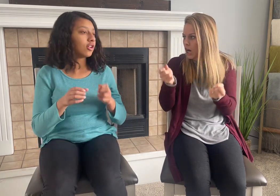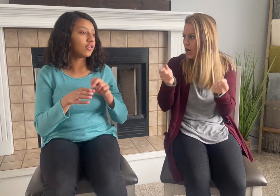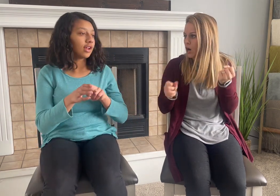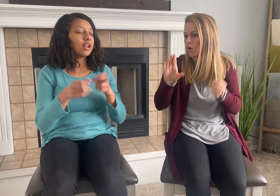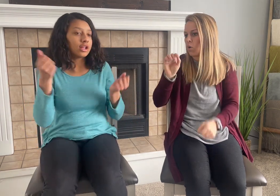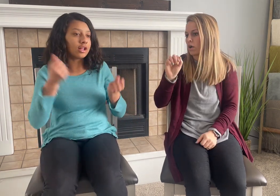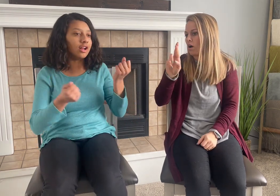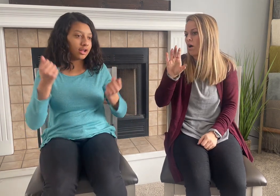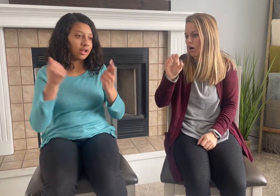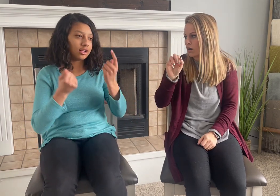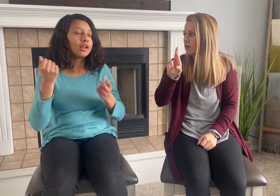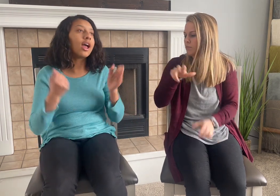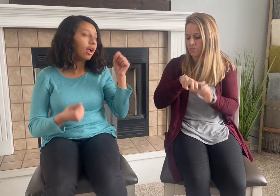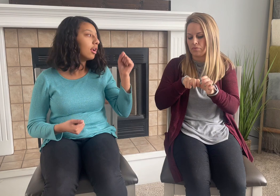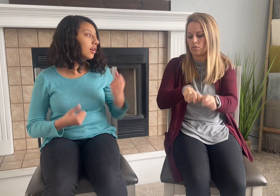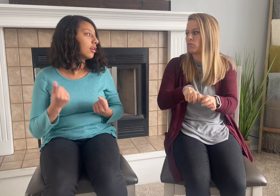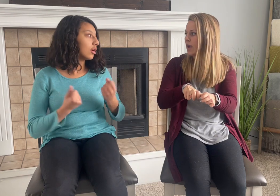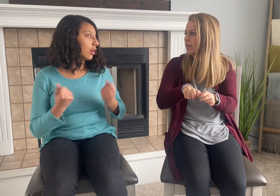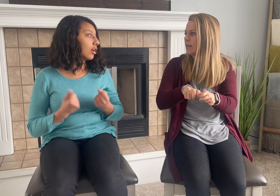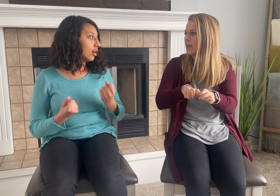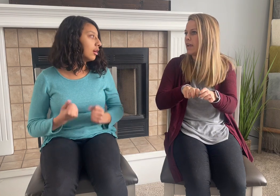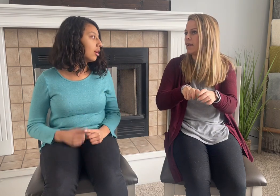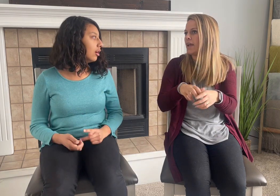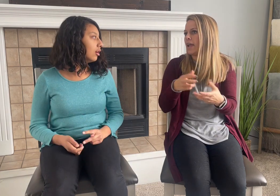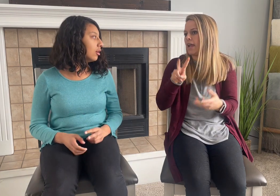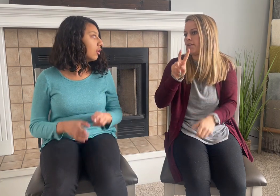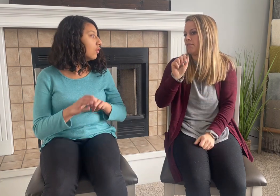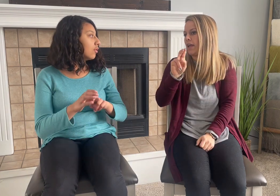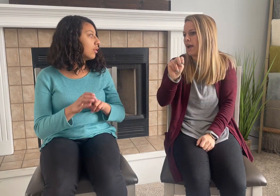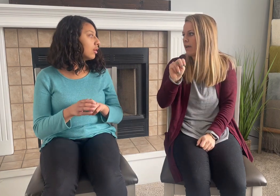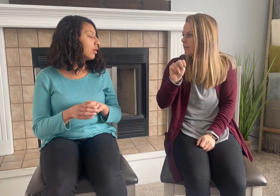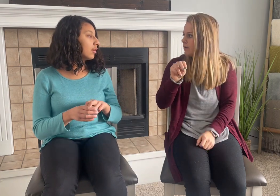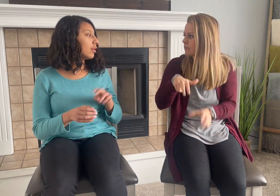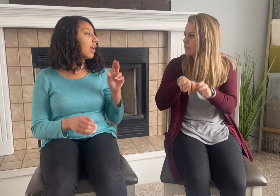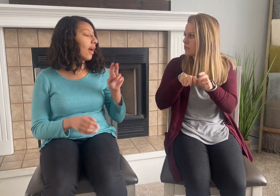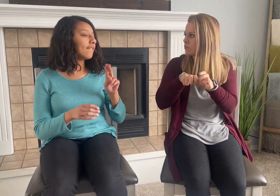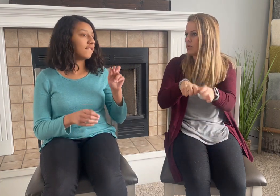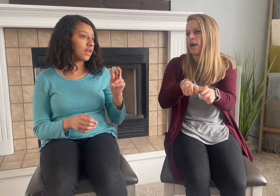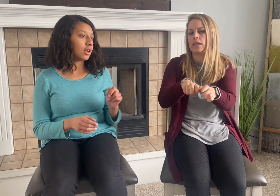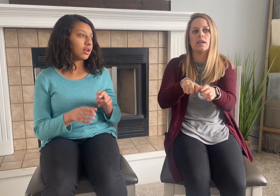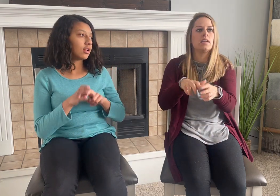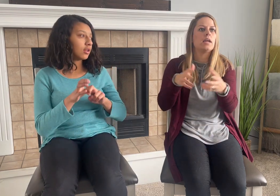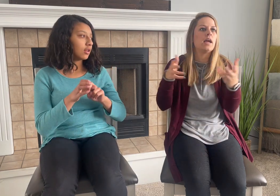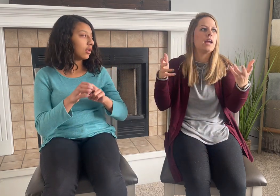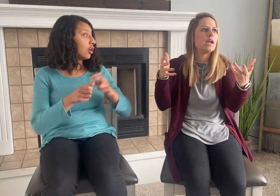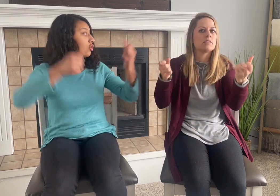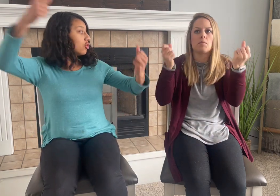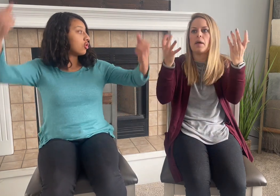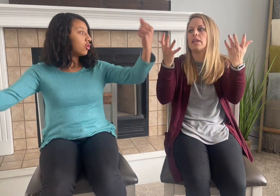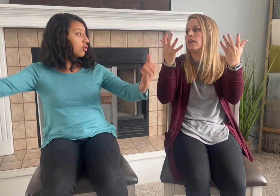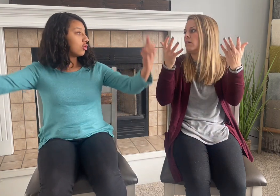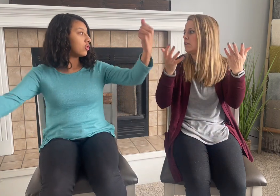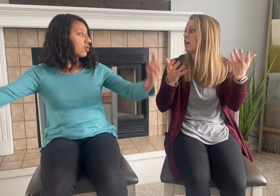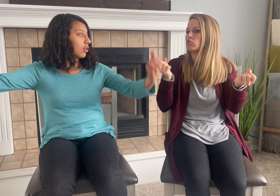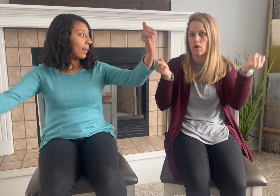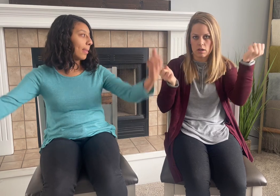or car, riding in a van, riding in a, many, a truck.